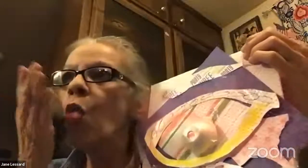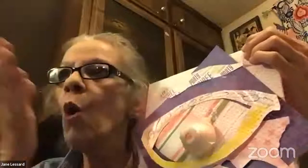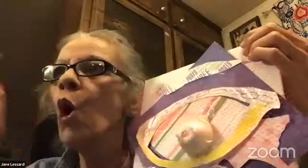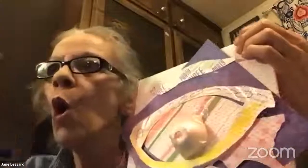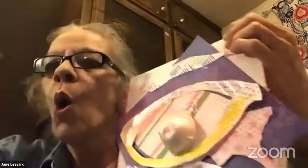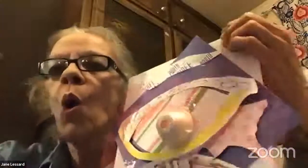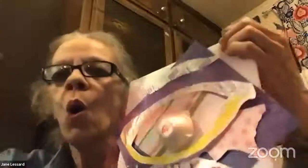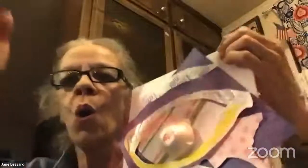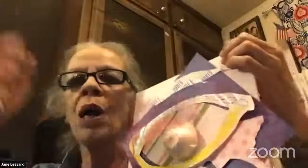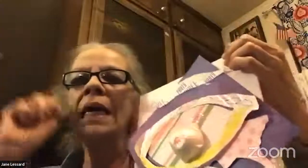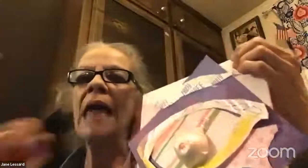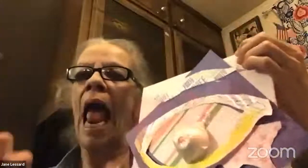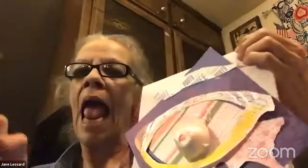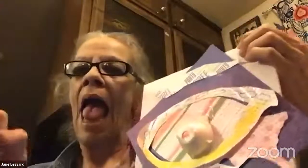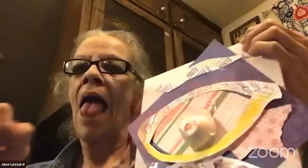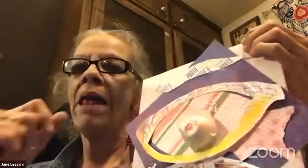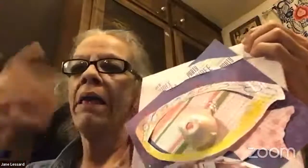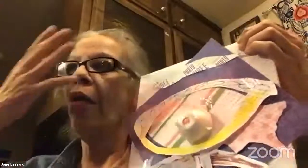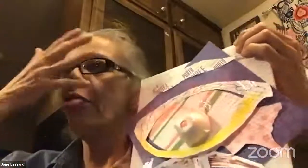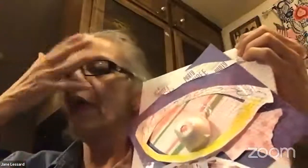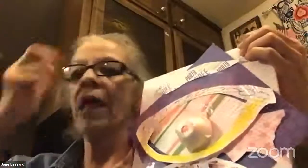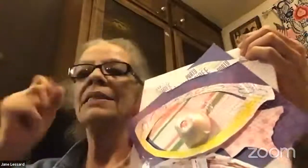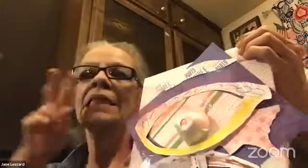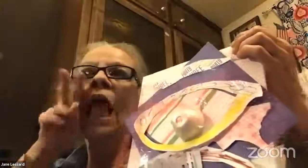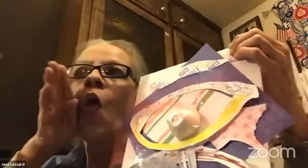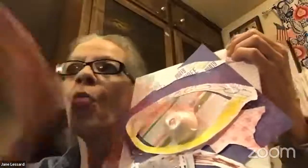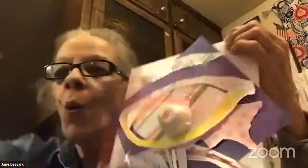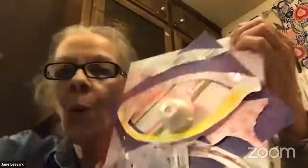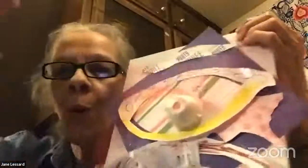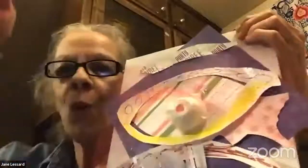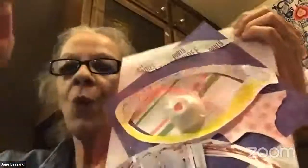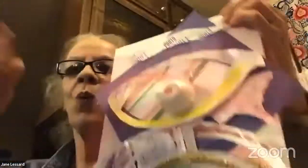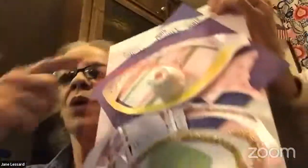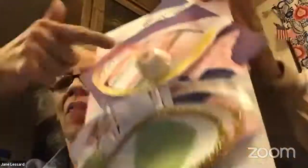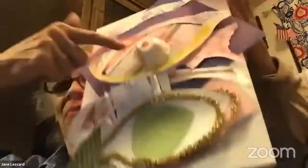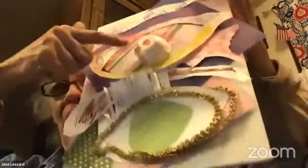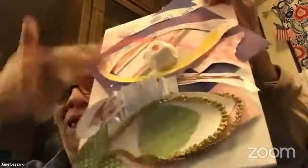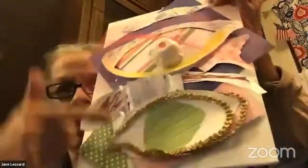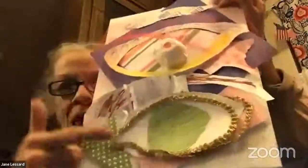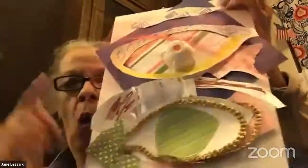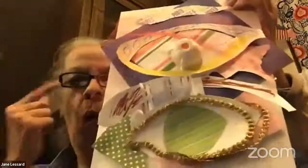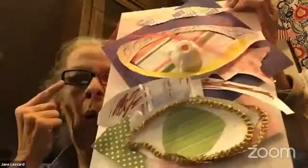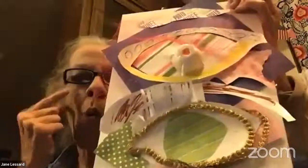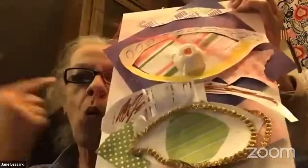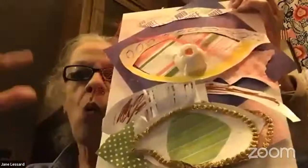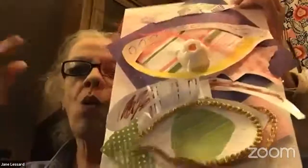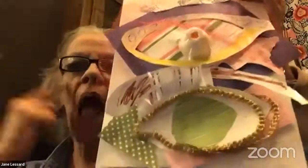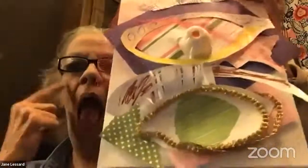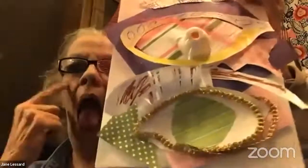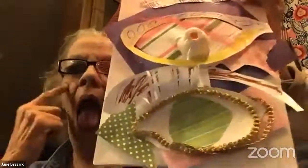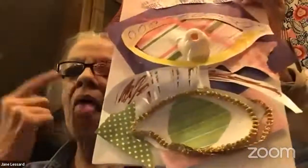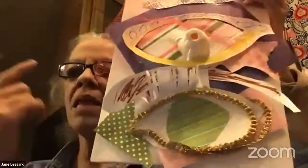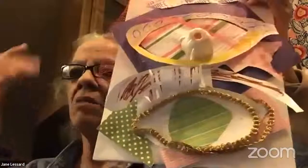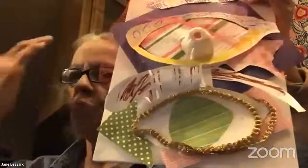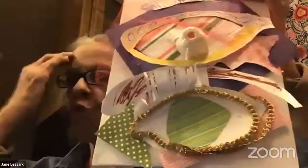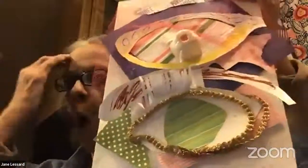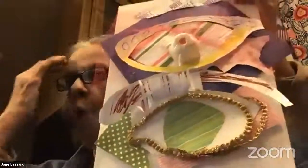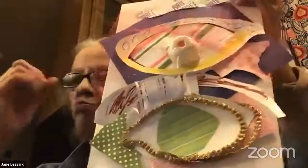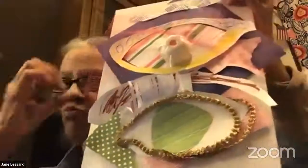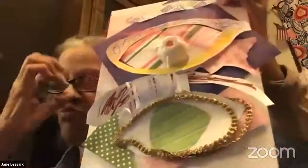we're not blind. There's no veil here. We can see everything endlessly. Oh, it's a good idea. And then we've got a